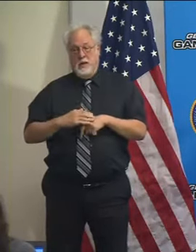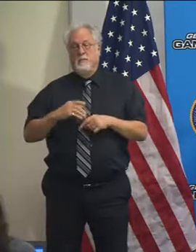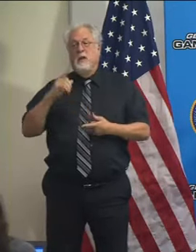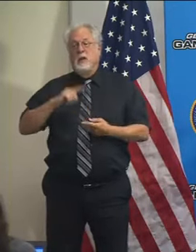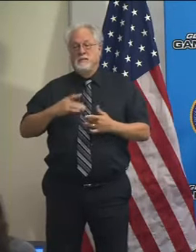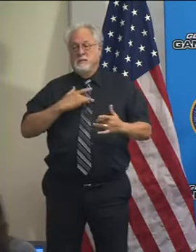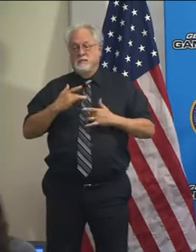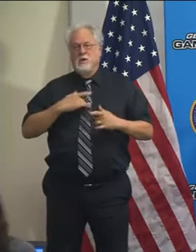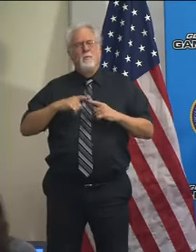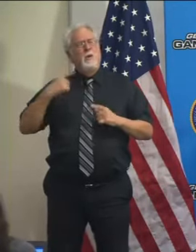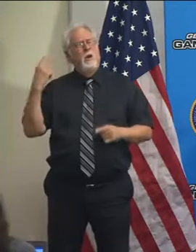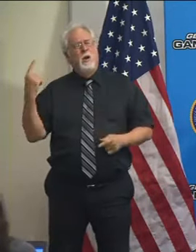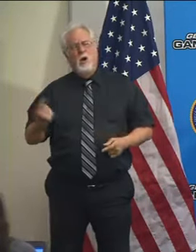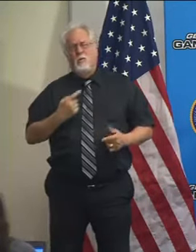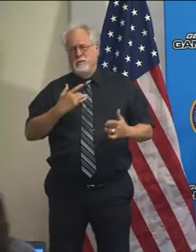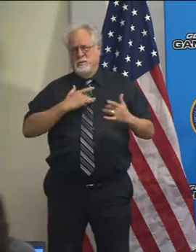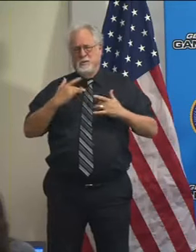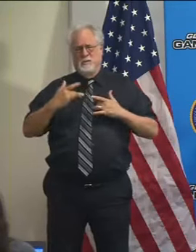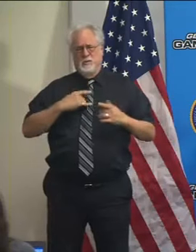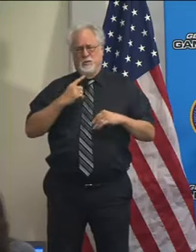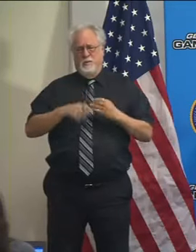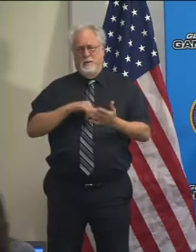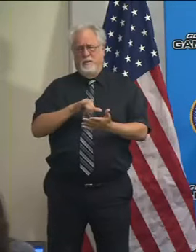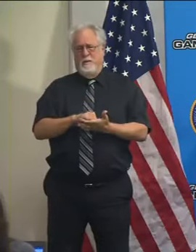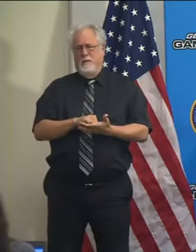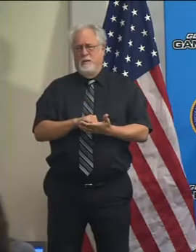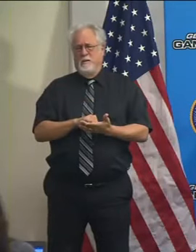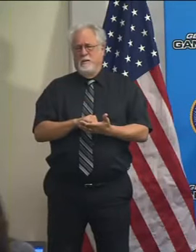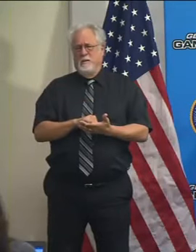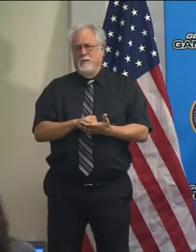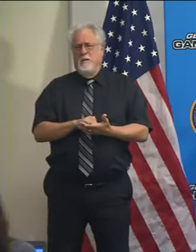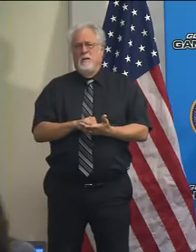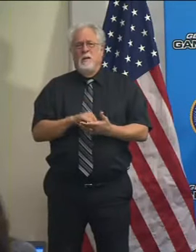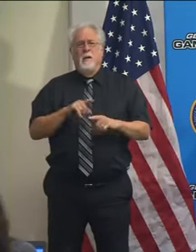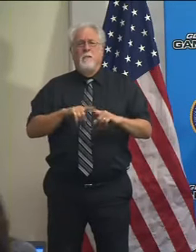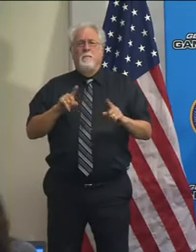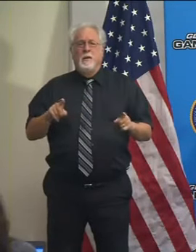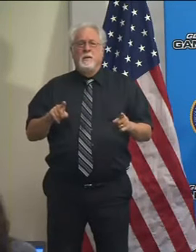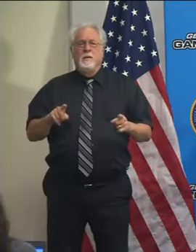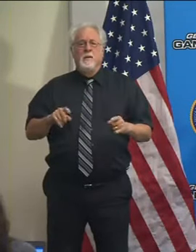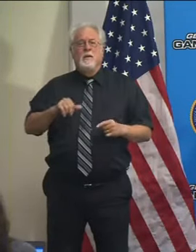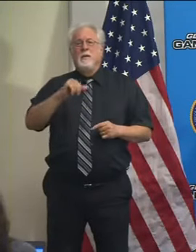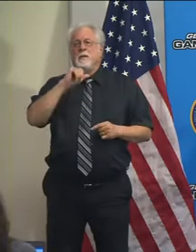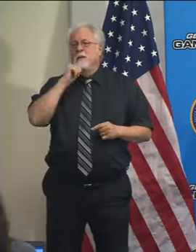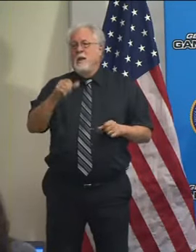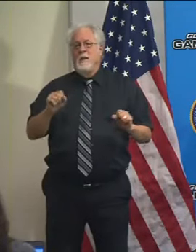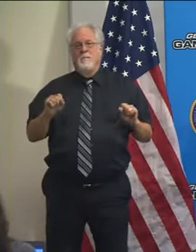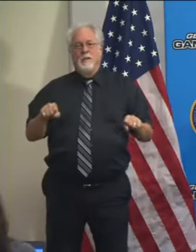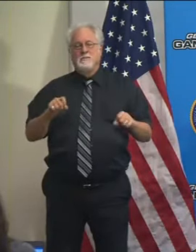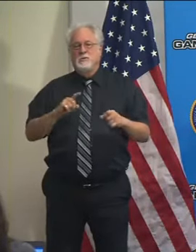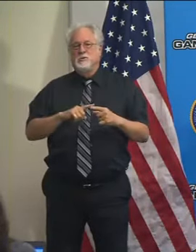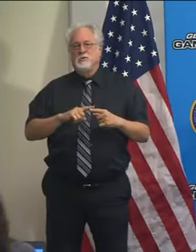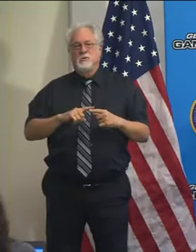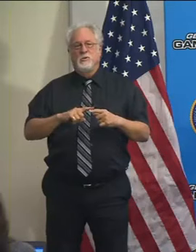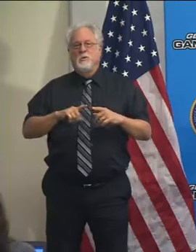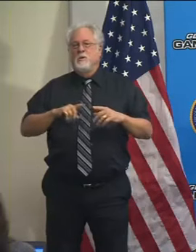concerned. But there's always going to be concern around that. But look, it is not going to be possible to